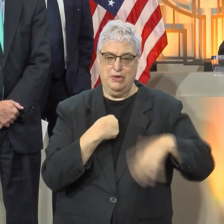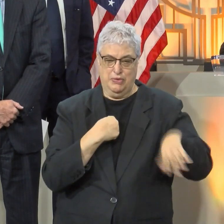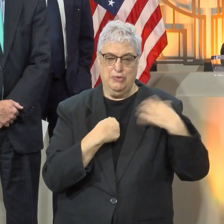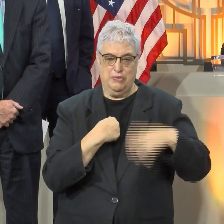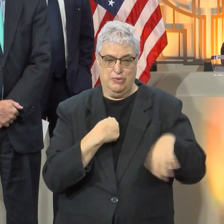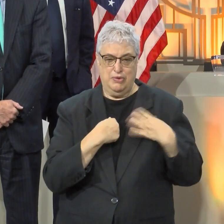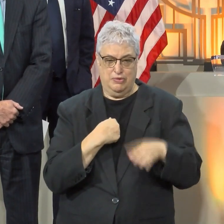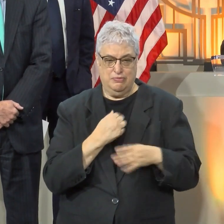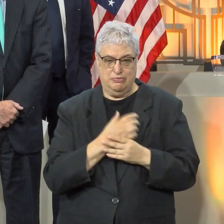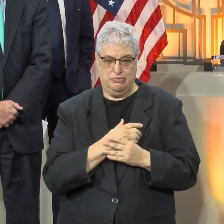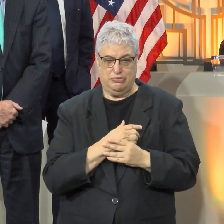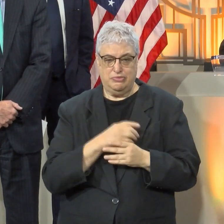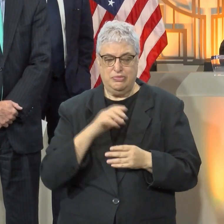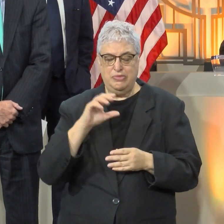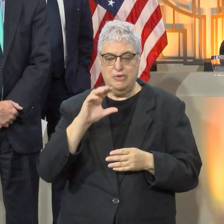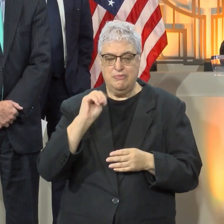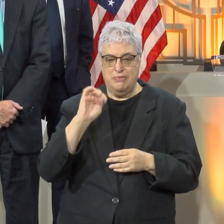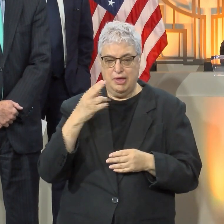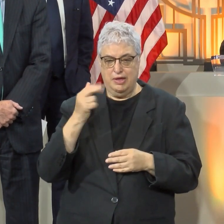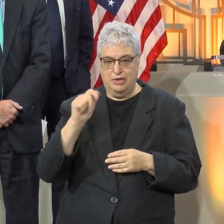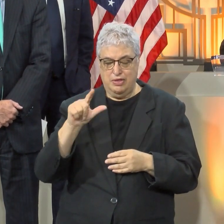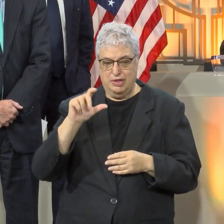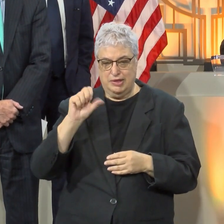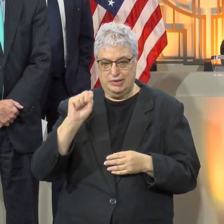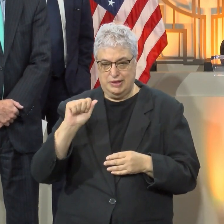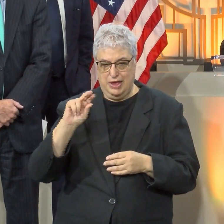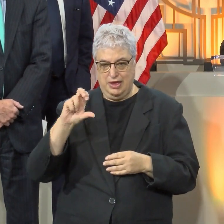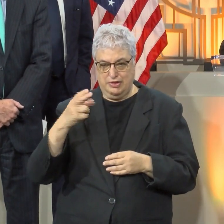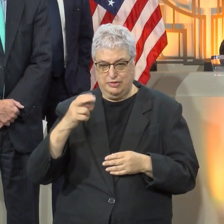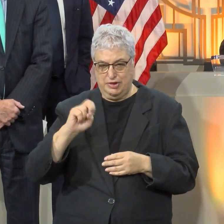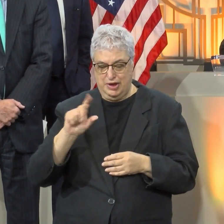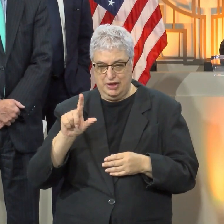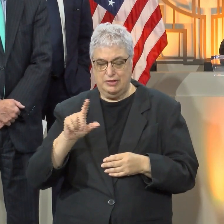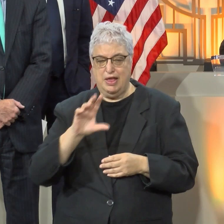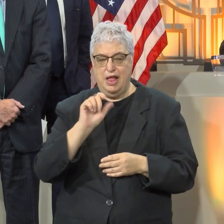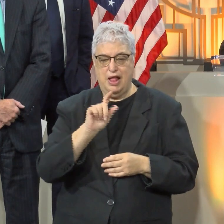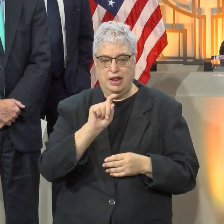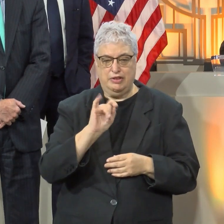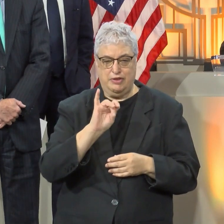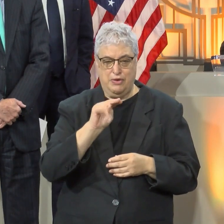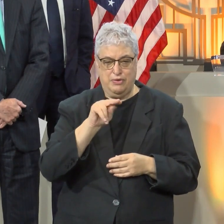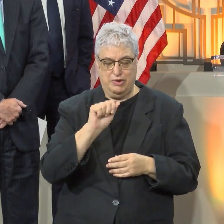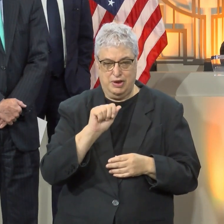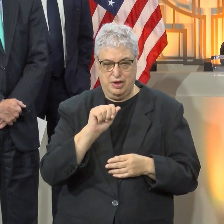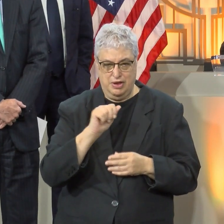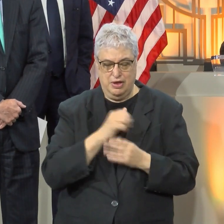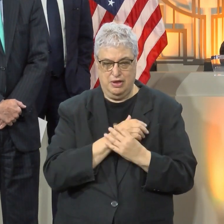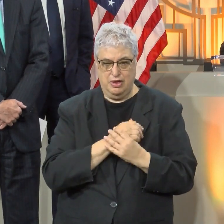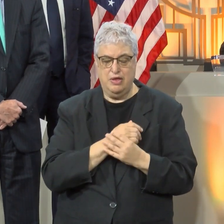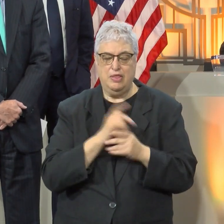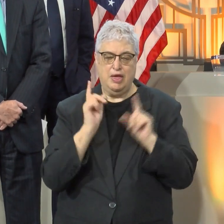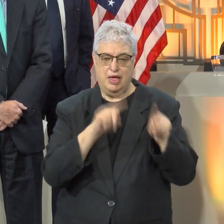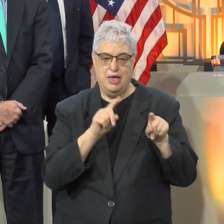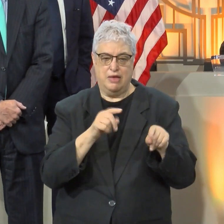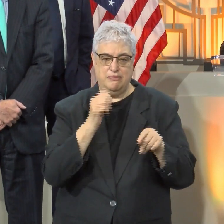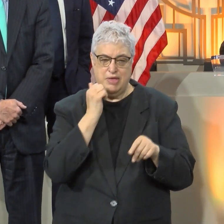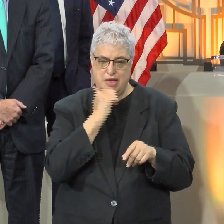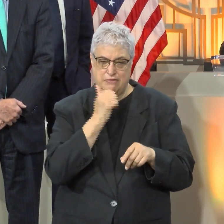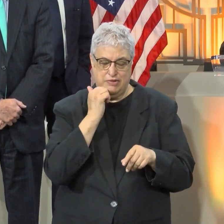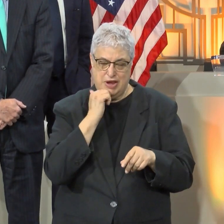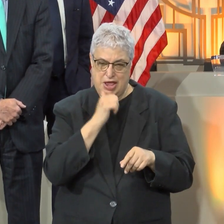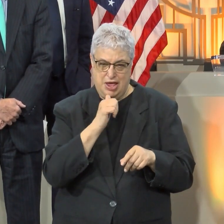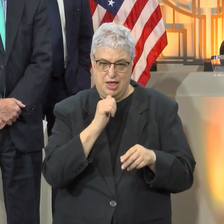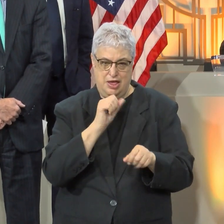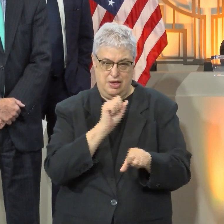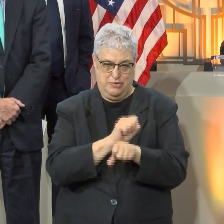Natarvia Robertson and Michael Sanchez. These 2 colleagues were essential employees, reporting to work every day to support